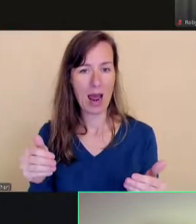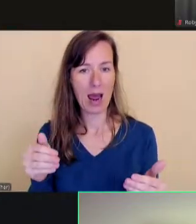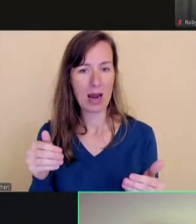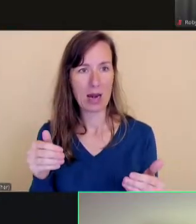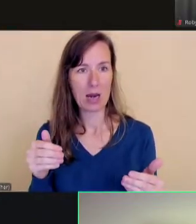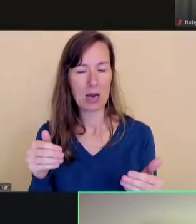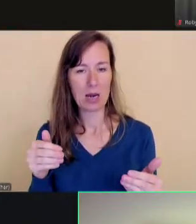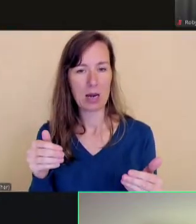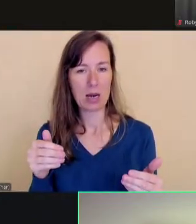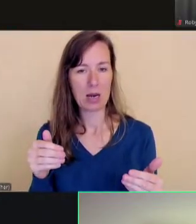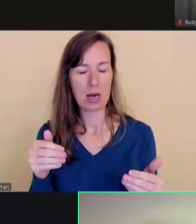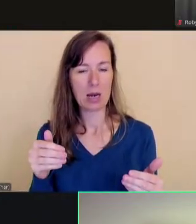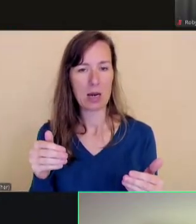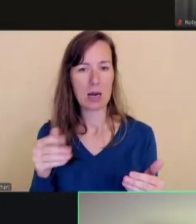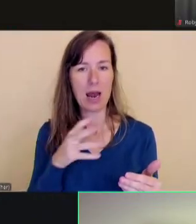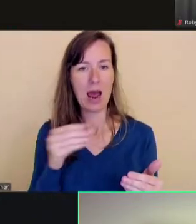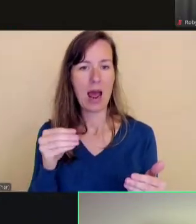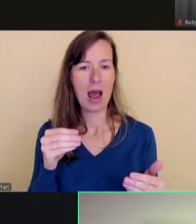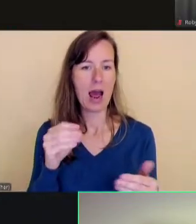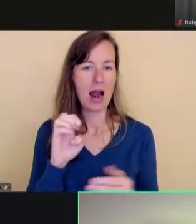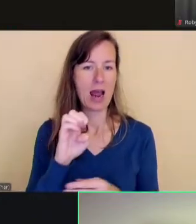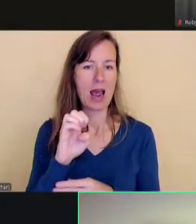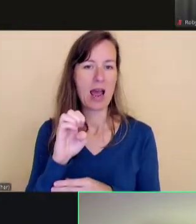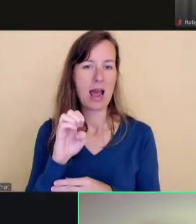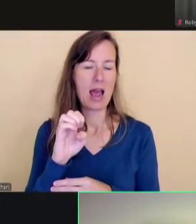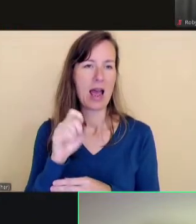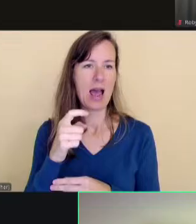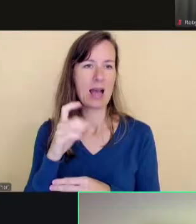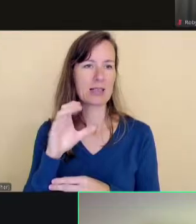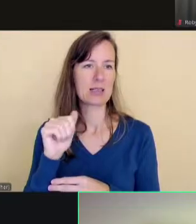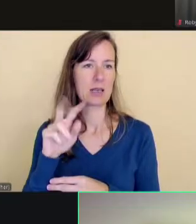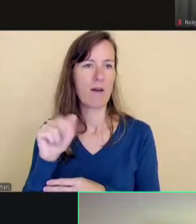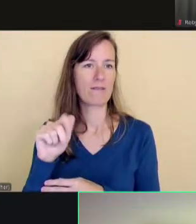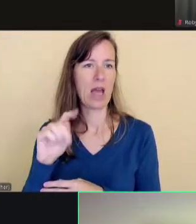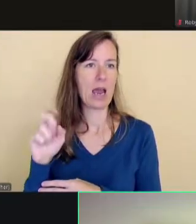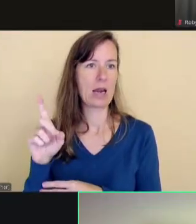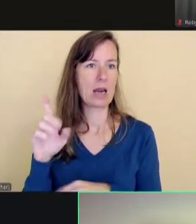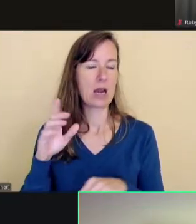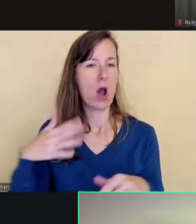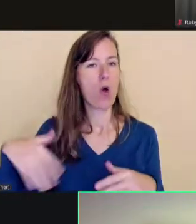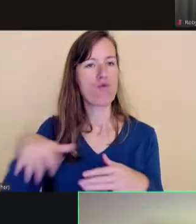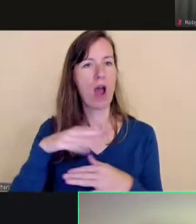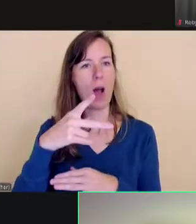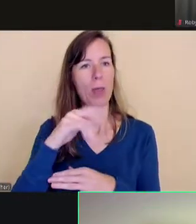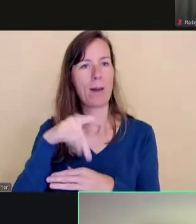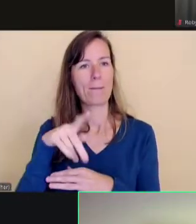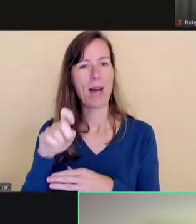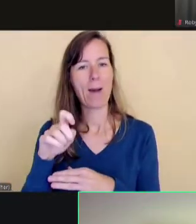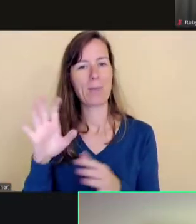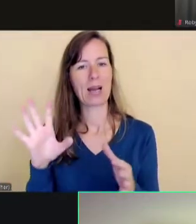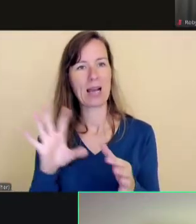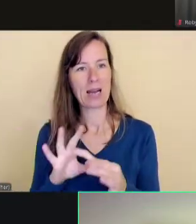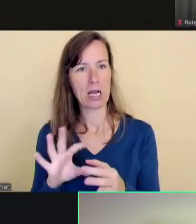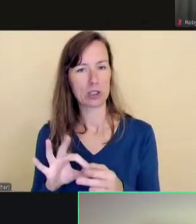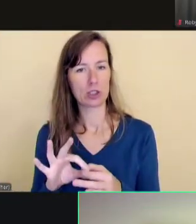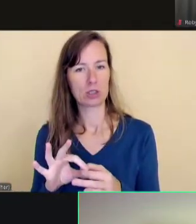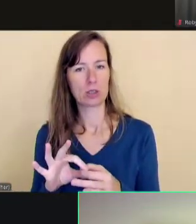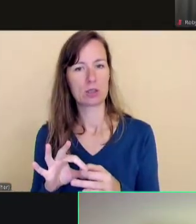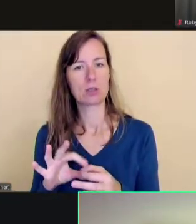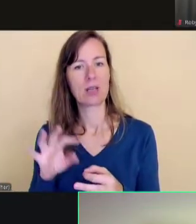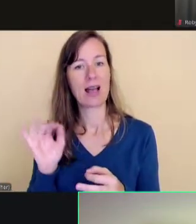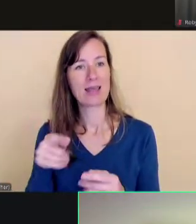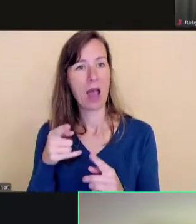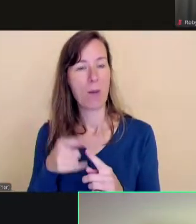speculation excavated around the pipe connection, and then now at that point we knew what fittings